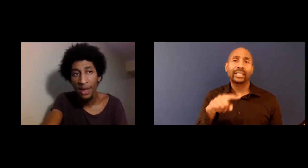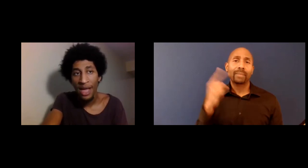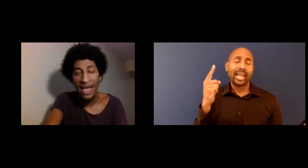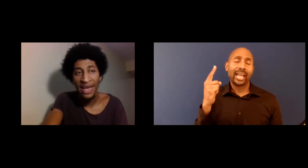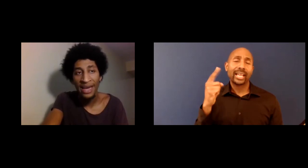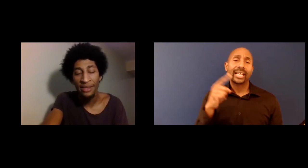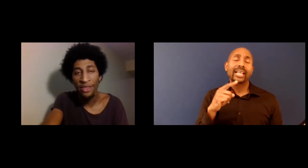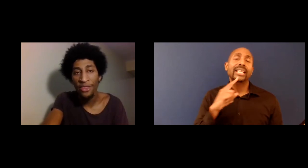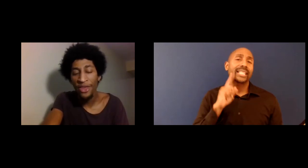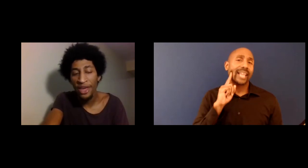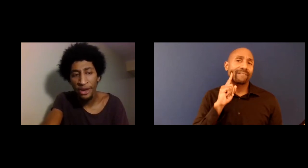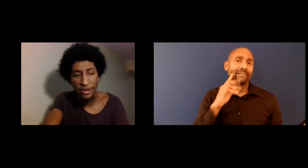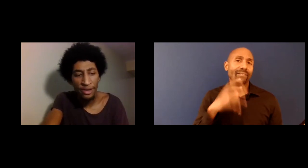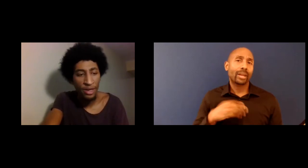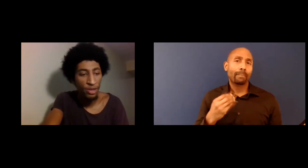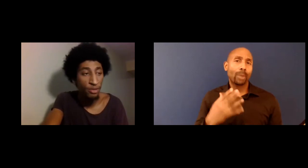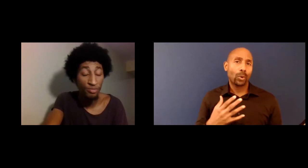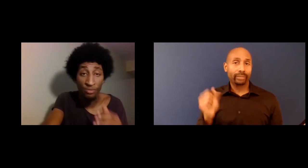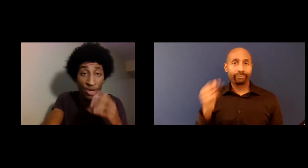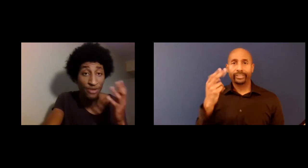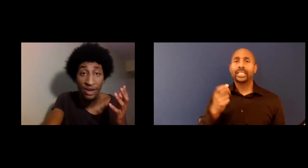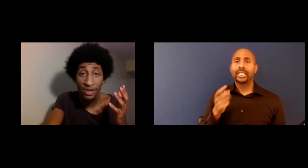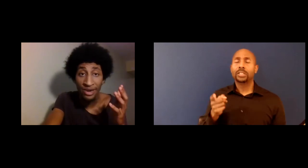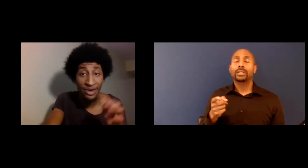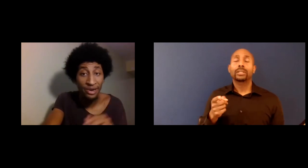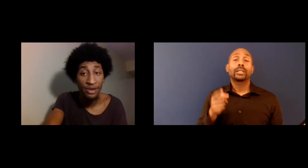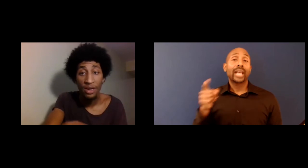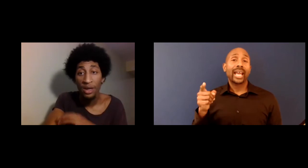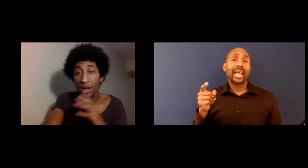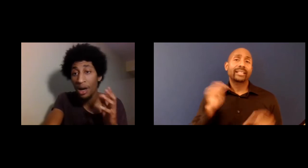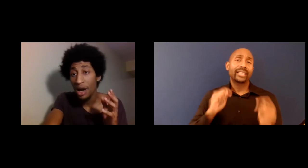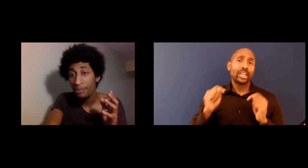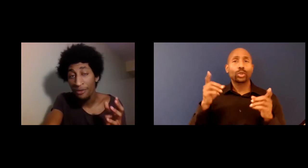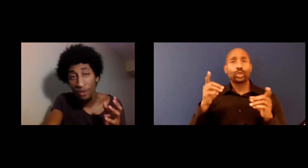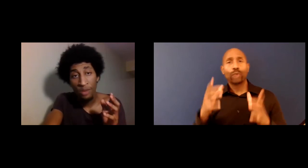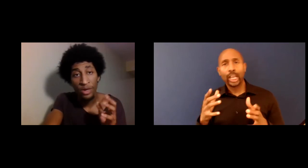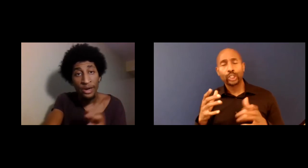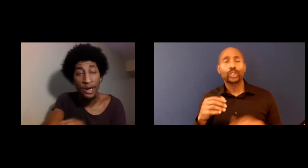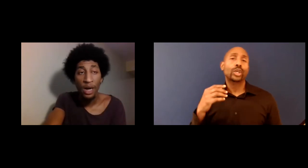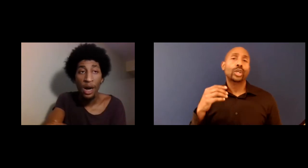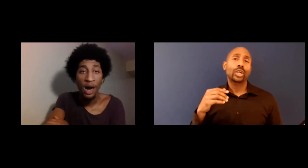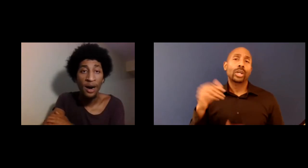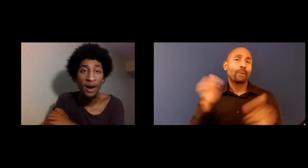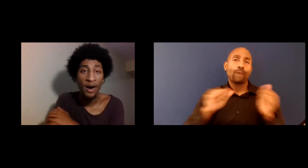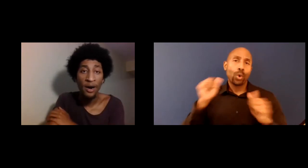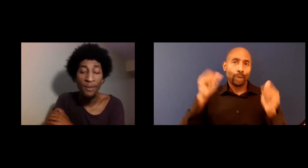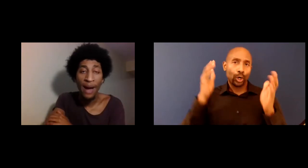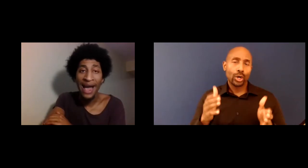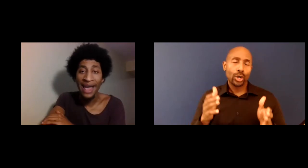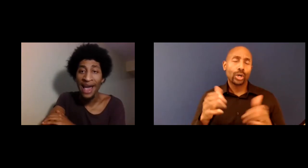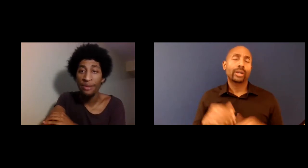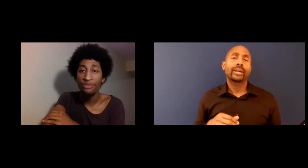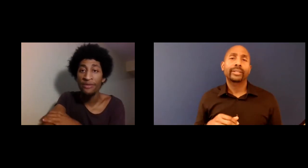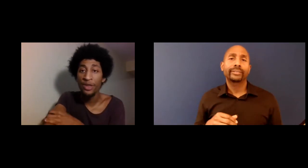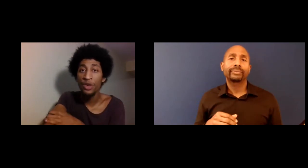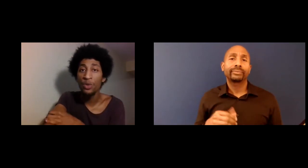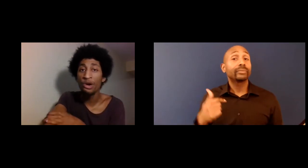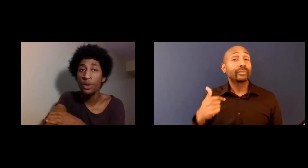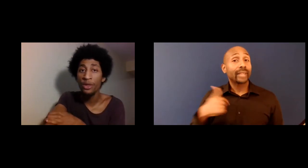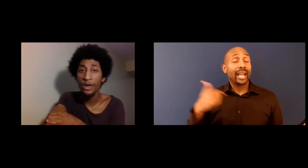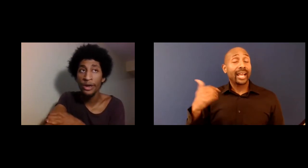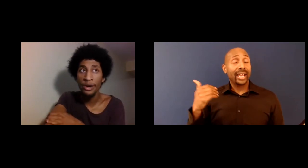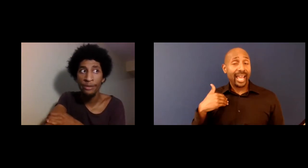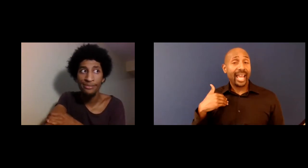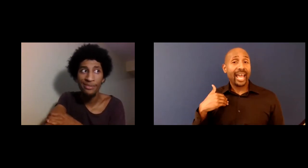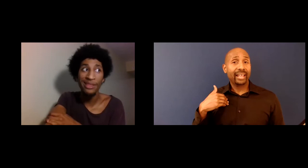poet and theater director, performer. I had the privilege to work